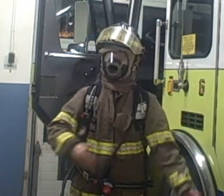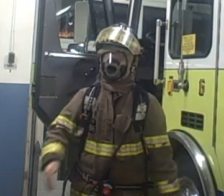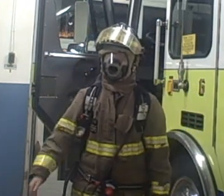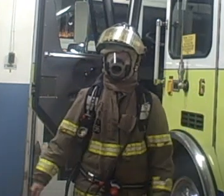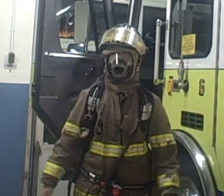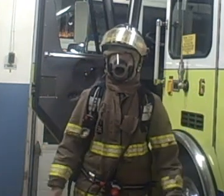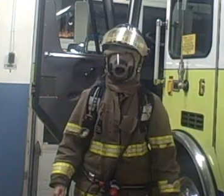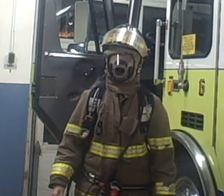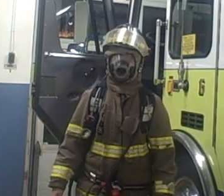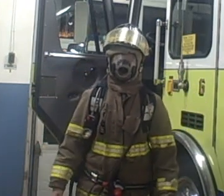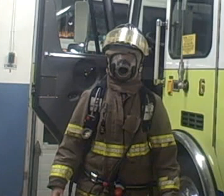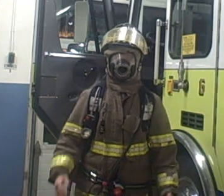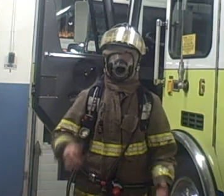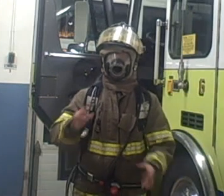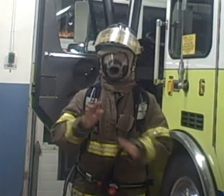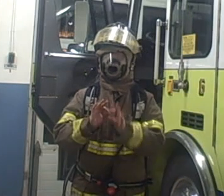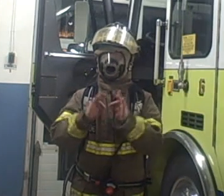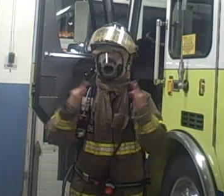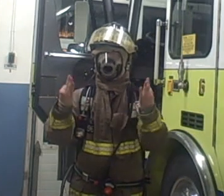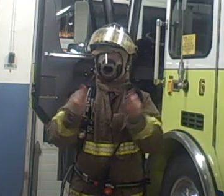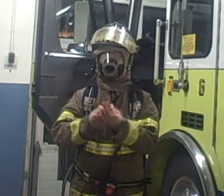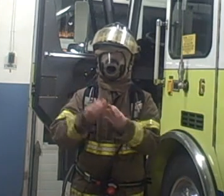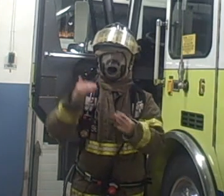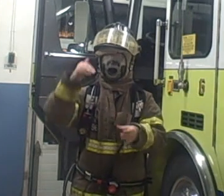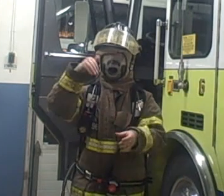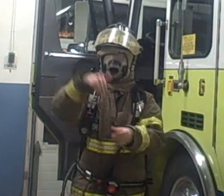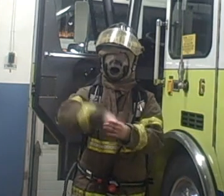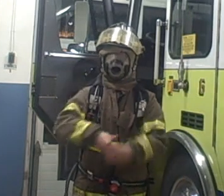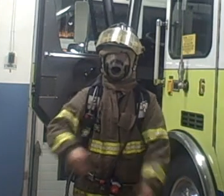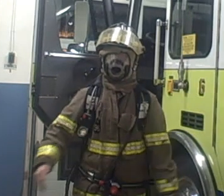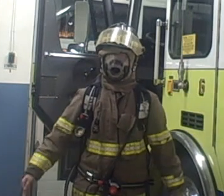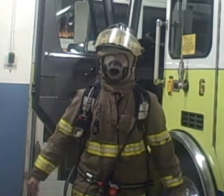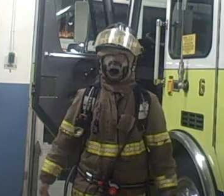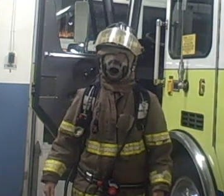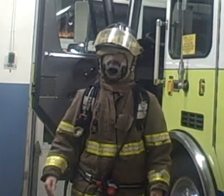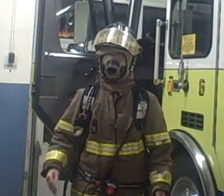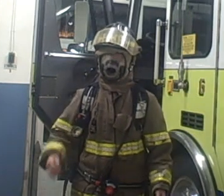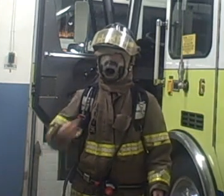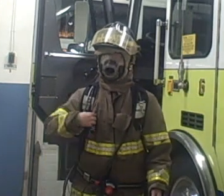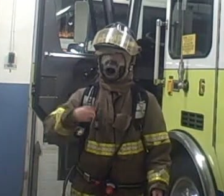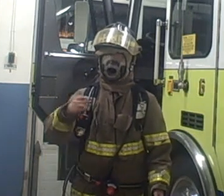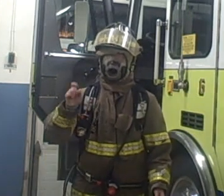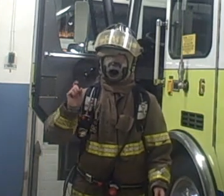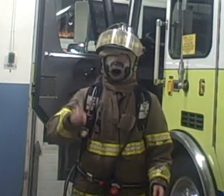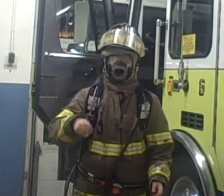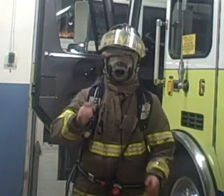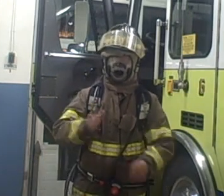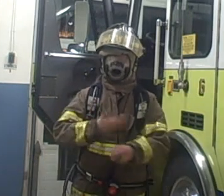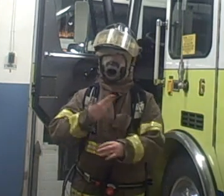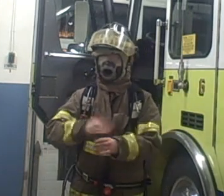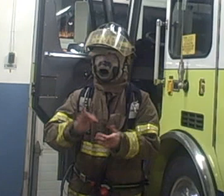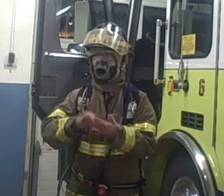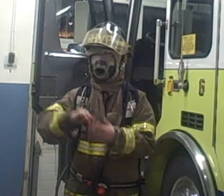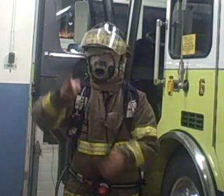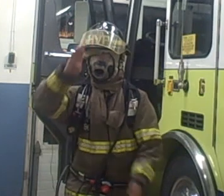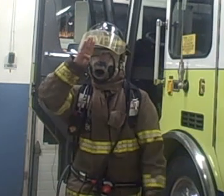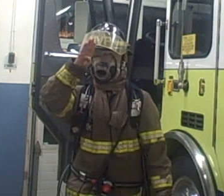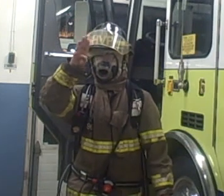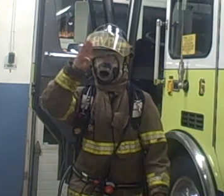that didn't matter when the family was inside. Yeah, we all need to